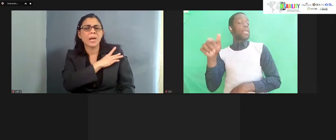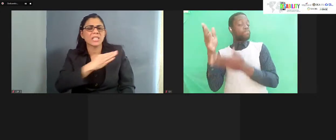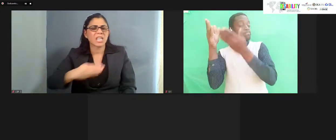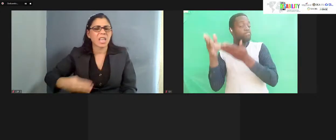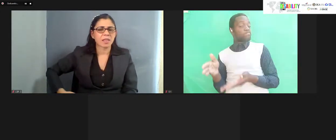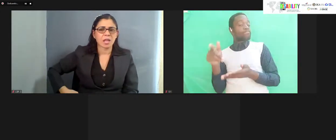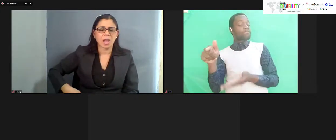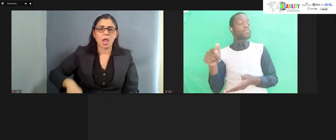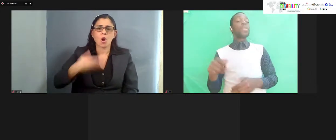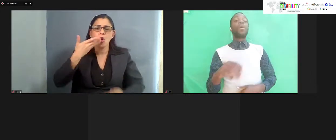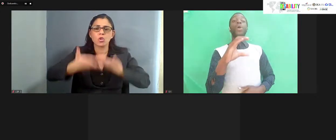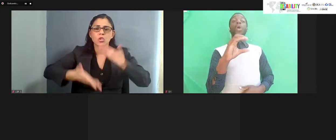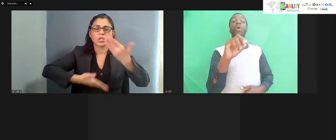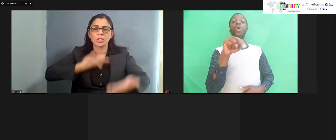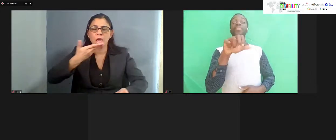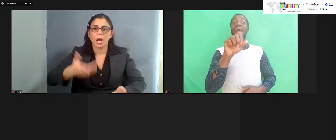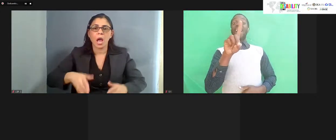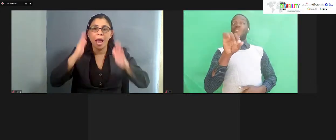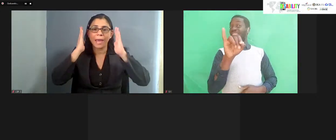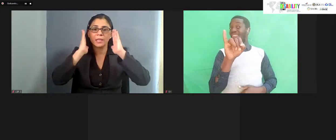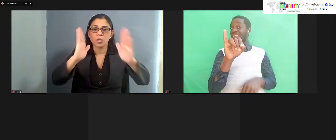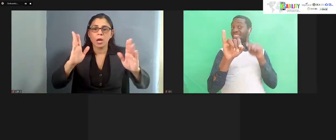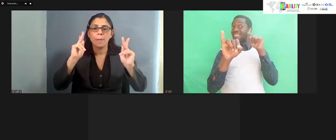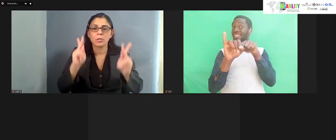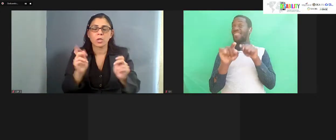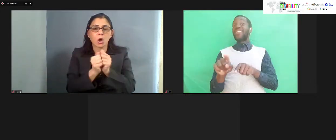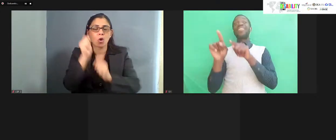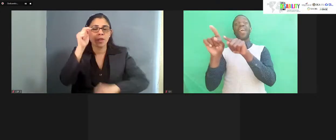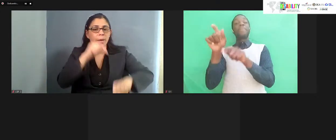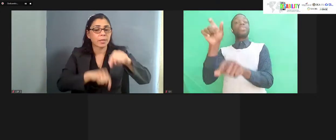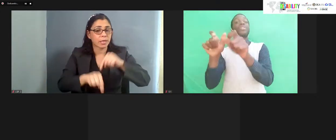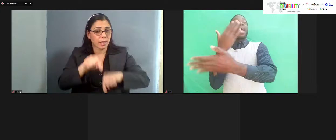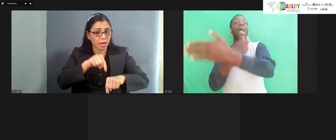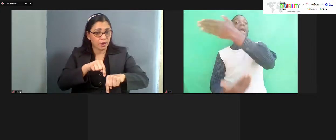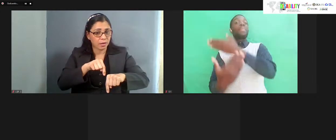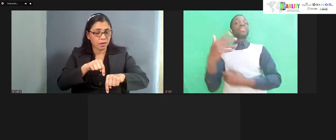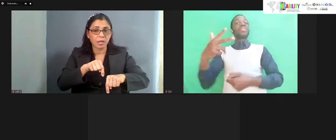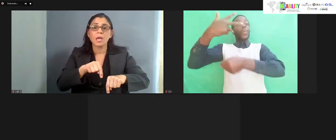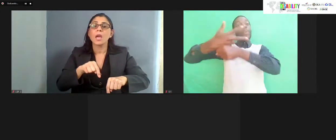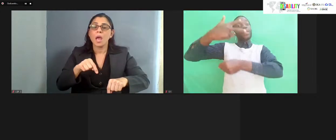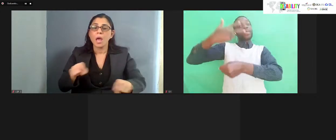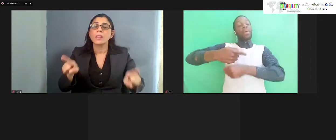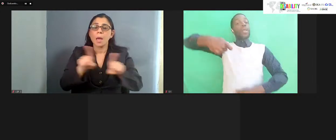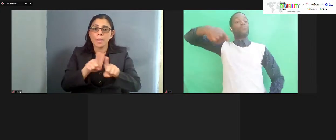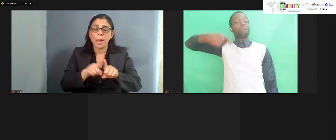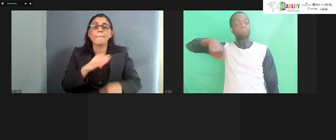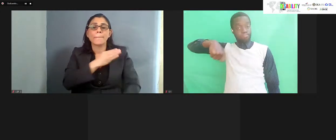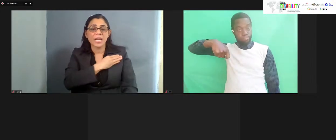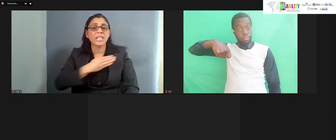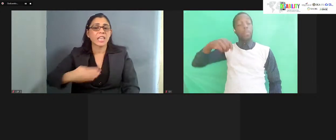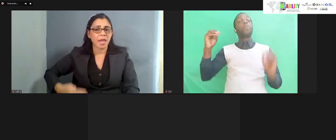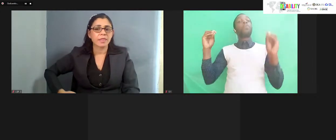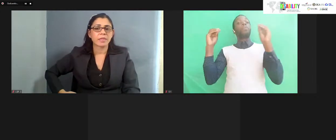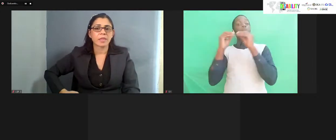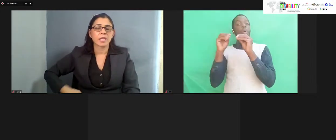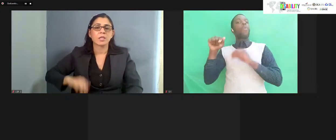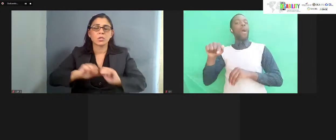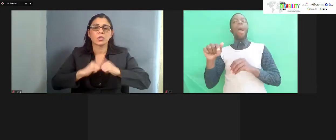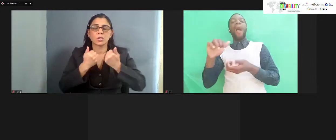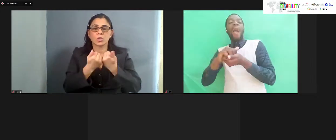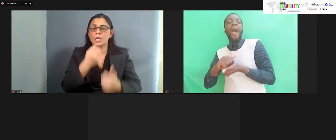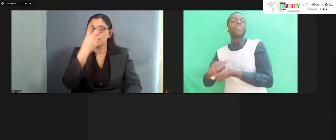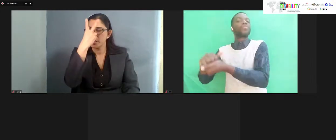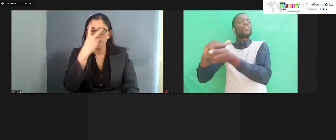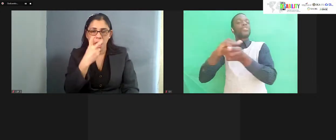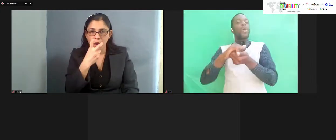he is the president of the national council for the assistance of people with disabilities and he is